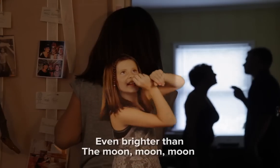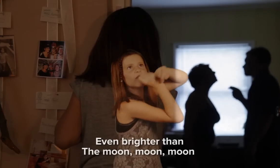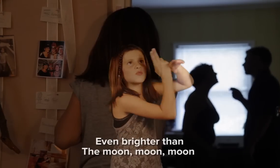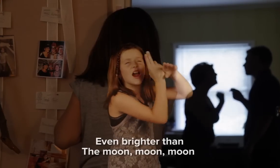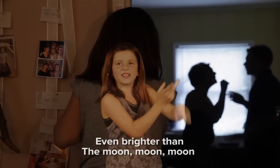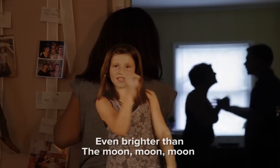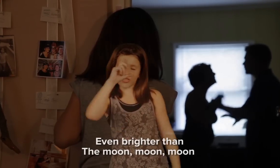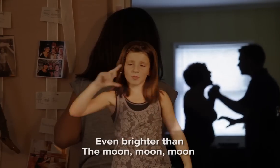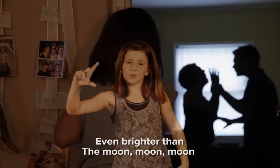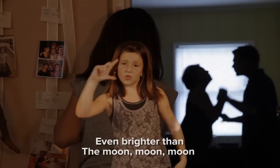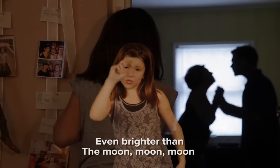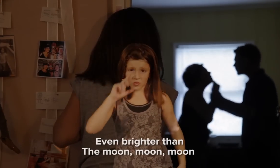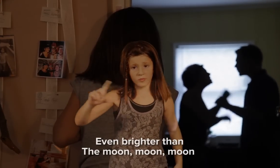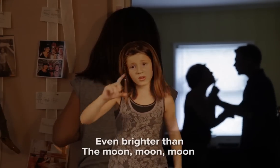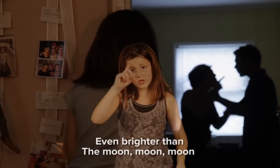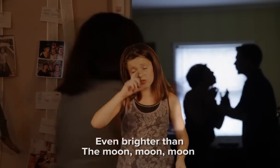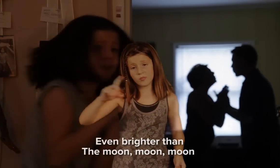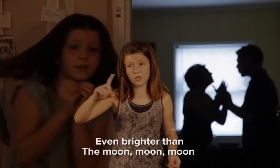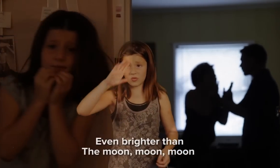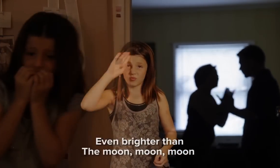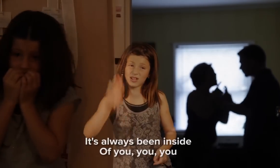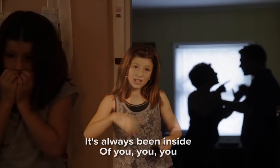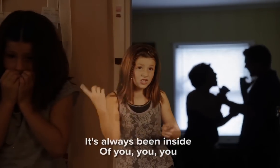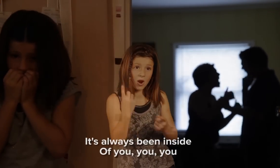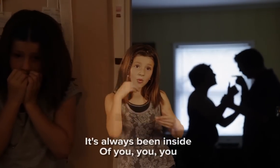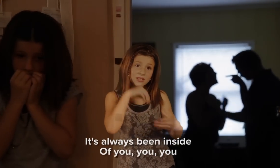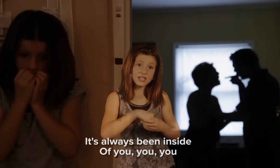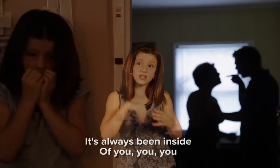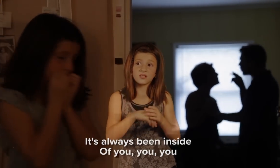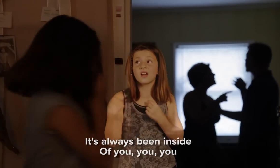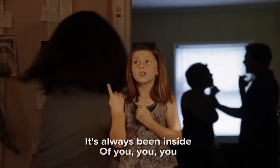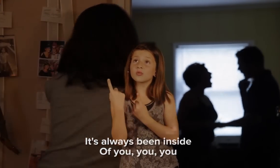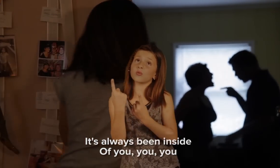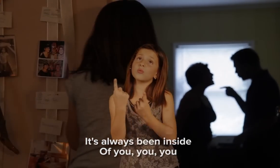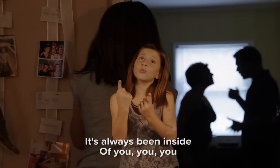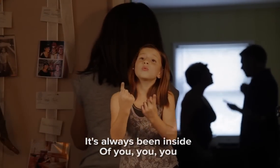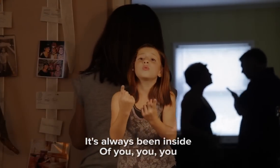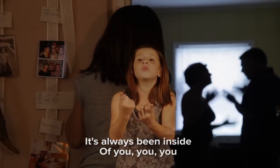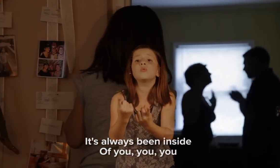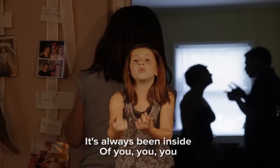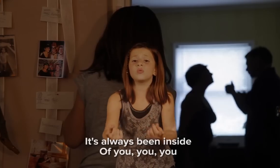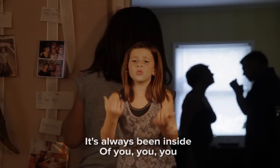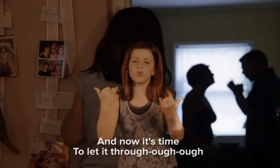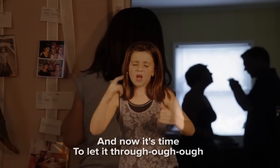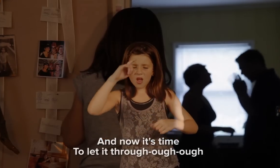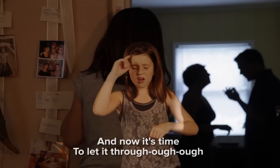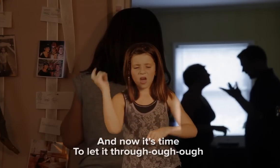boom Even brighter than the moon, moon, moon It's always been inside of you, you, you And now